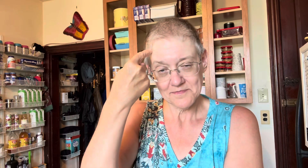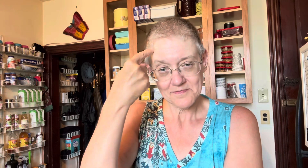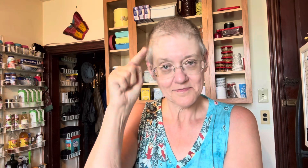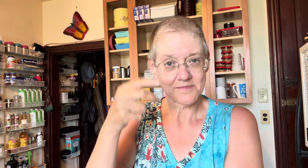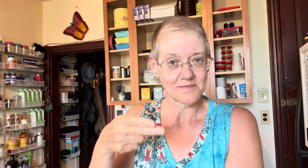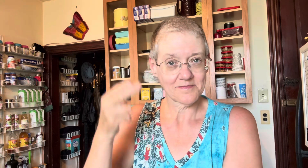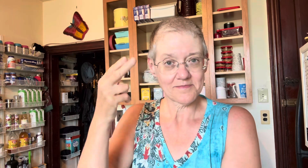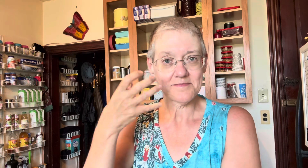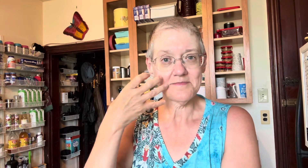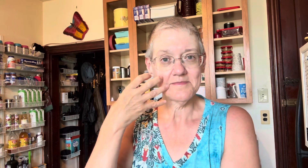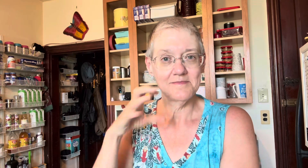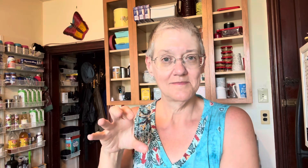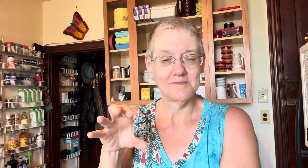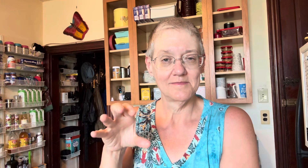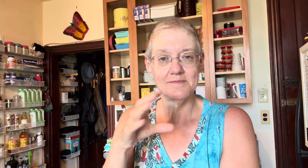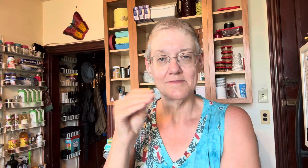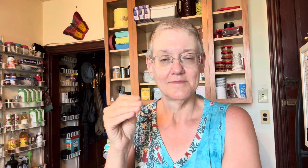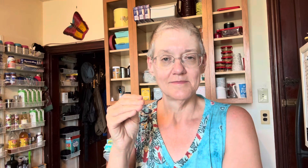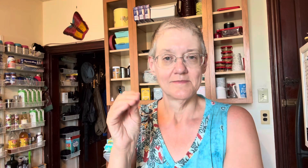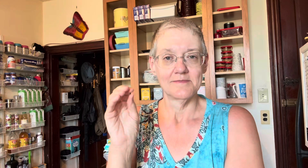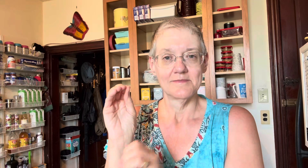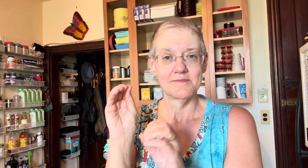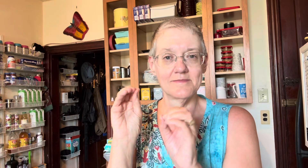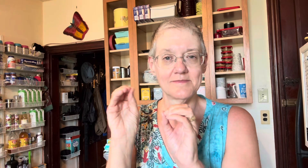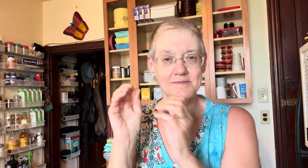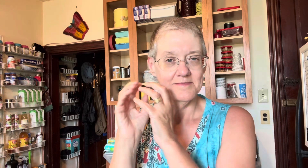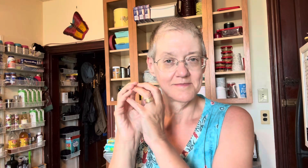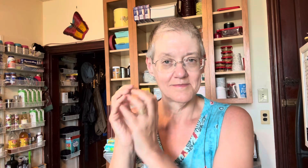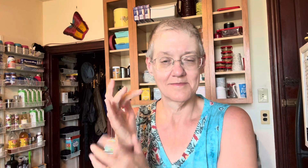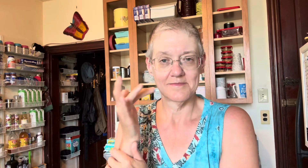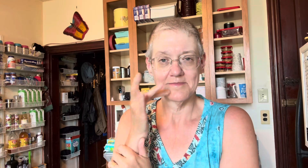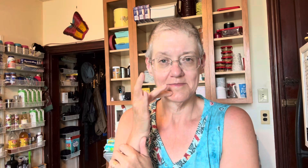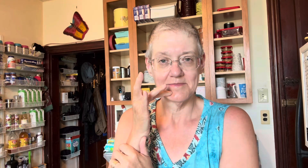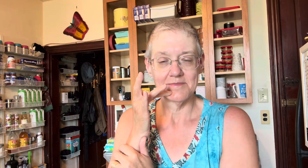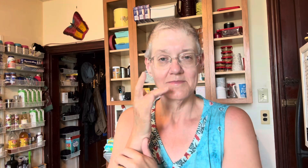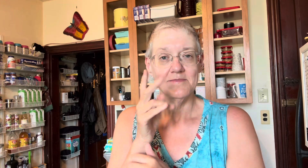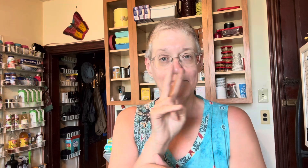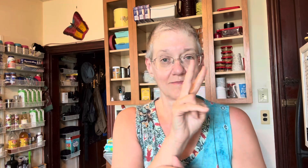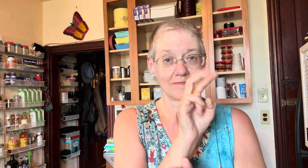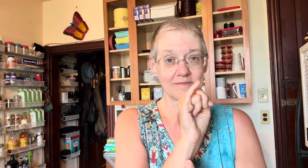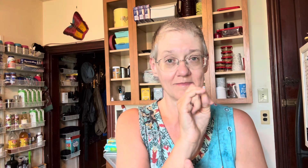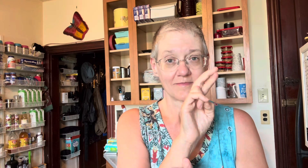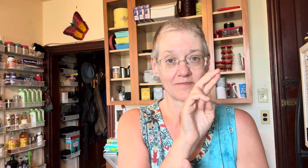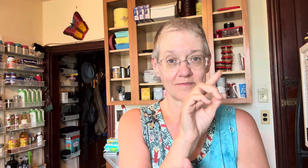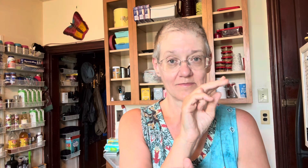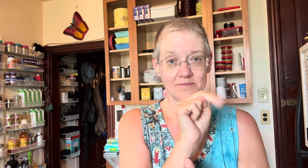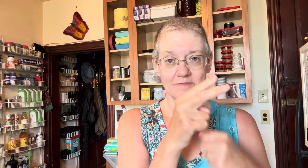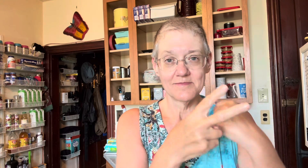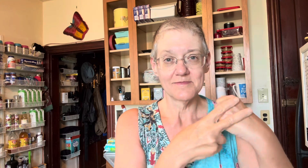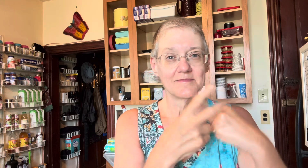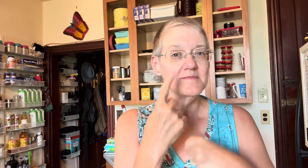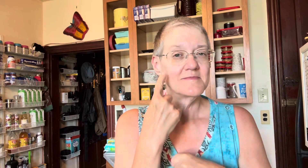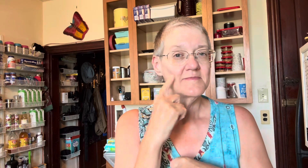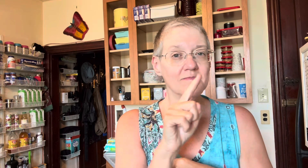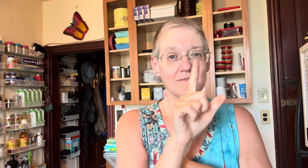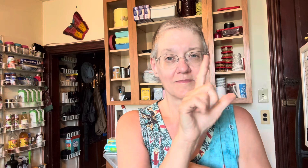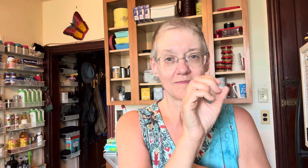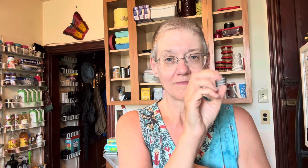It's better for high heat, and it doesn't have any coconut taste. Save the virgin coconut oil for